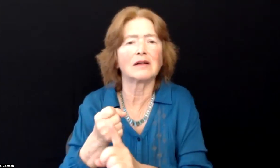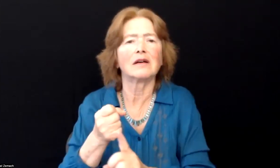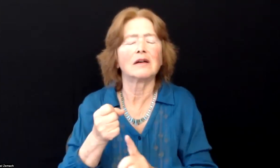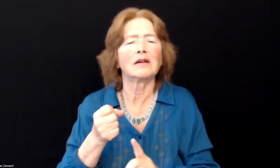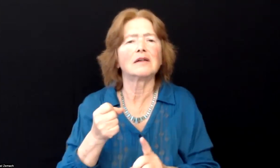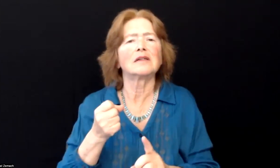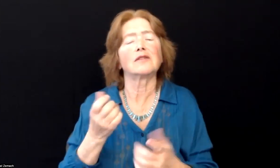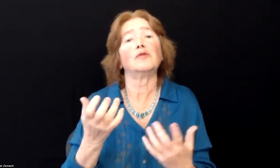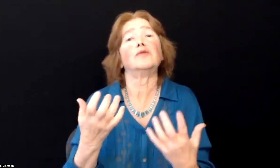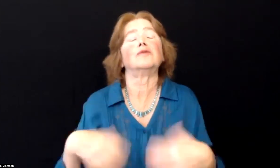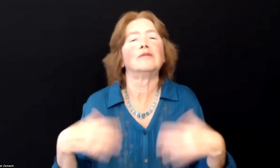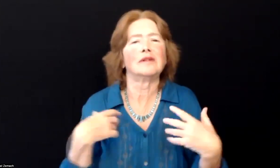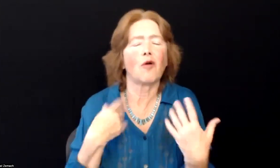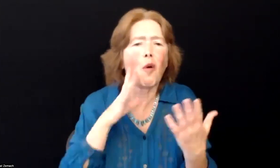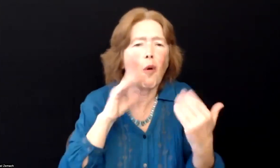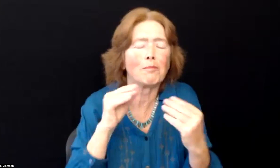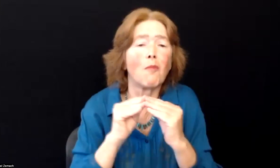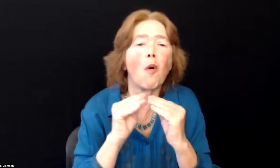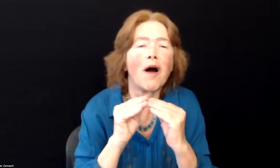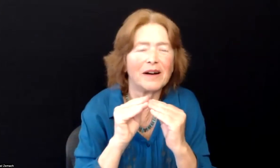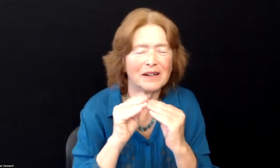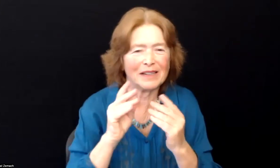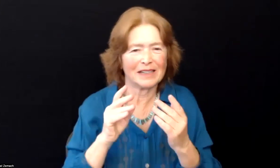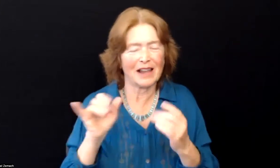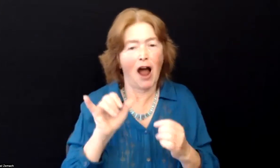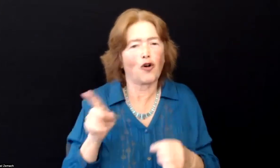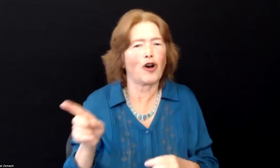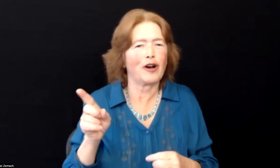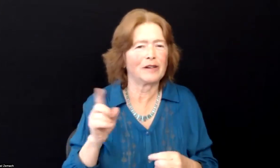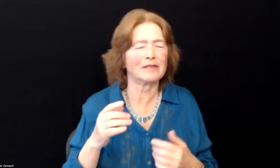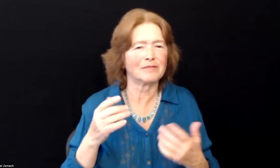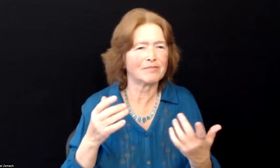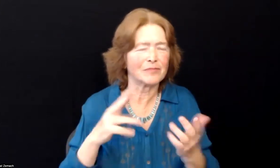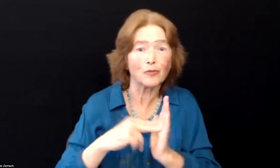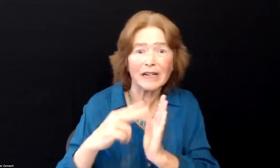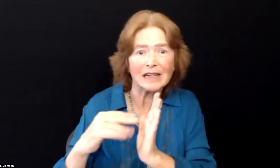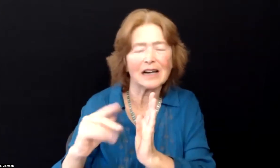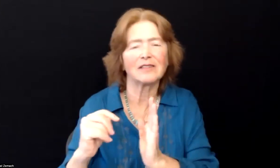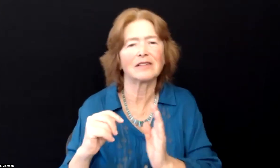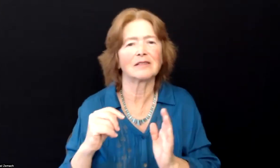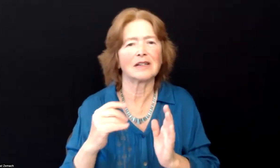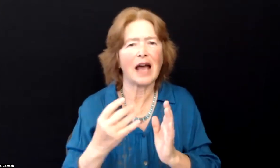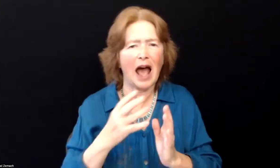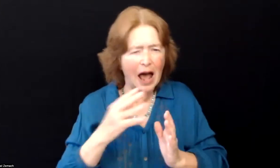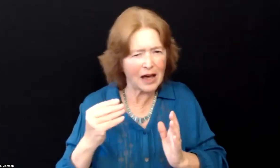real change. So I'm hoping there will be more people out there like her reading the book